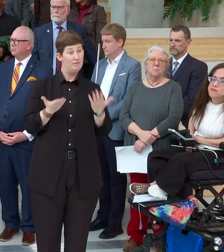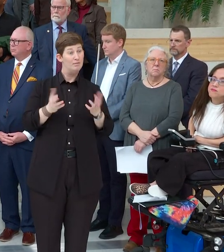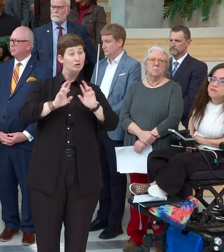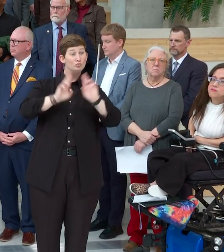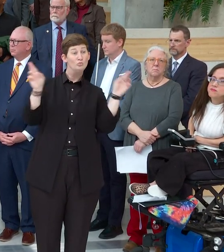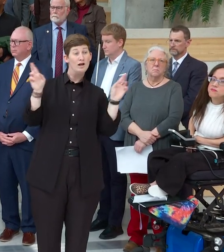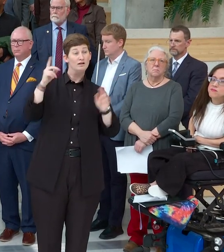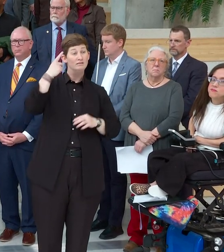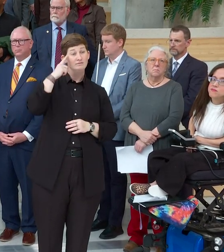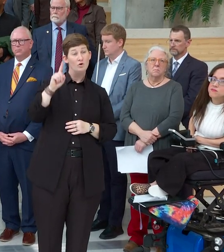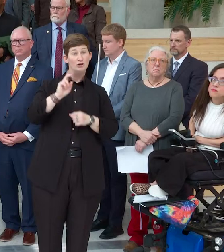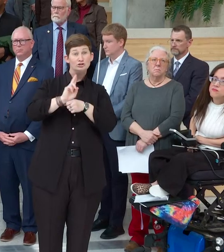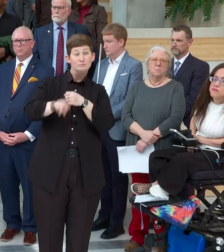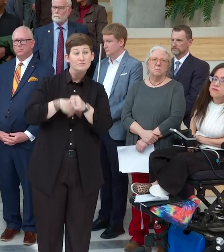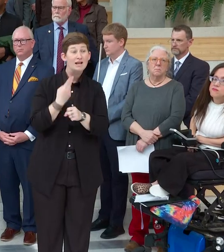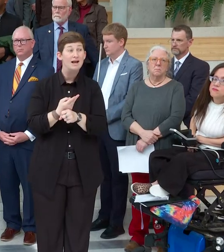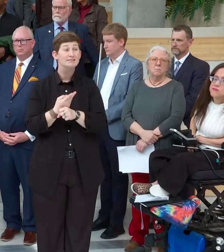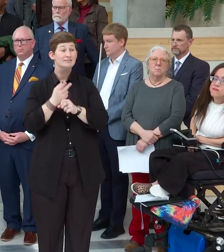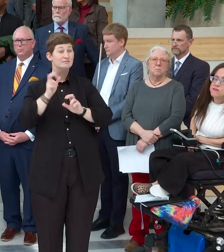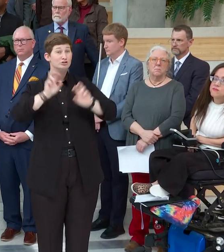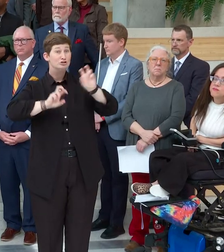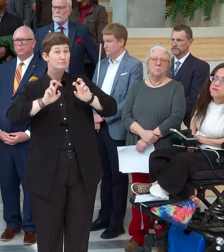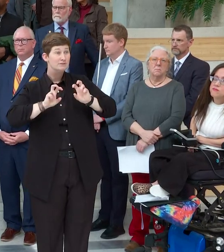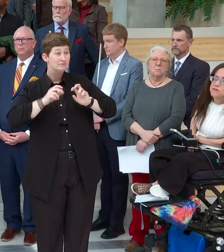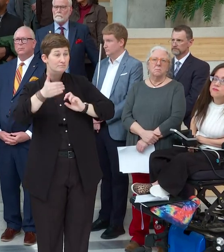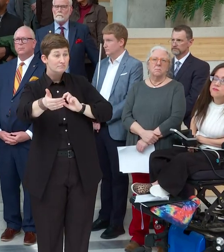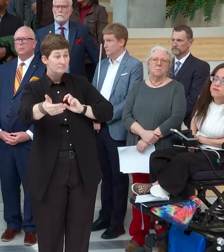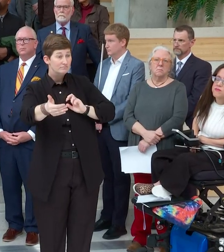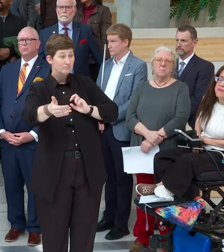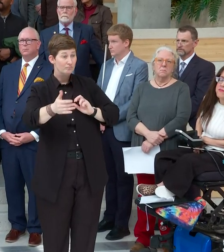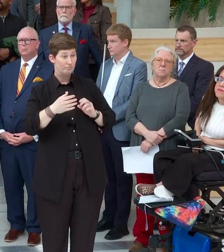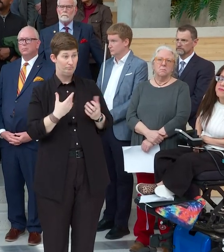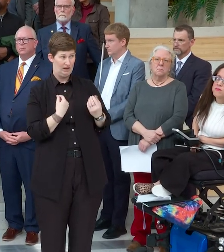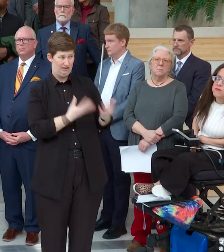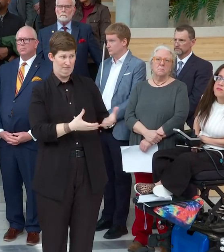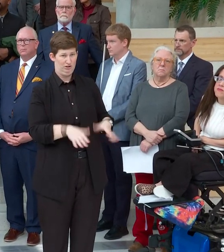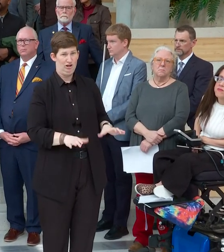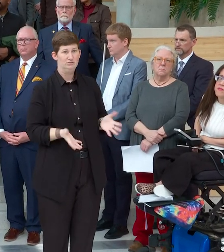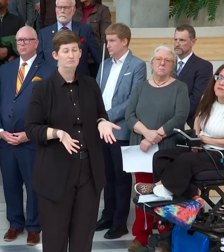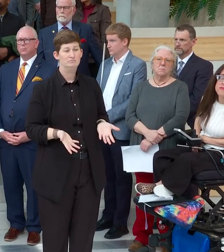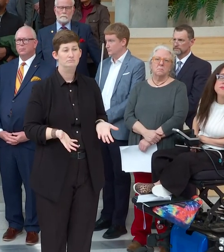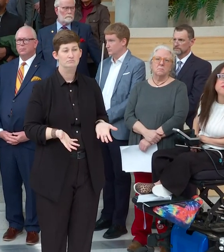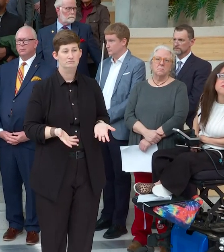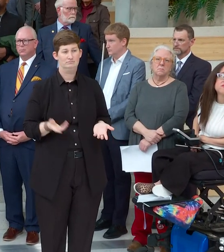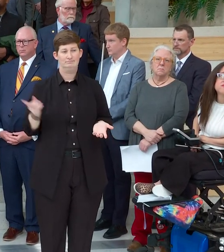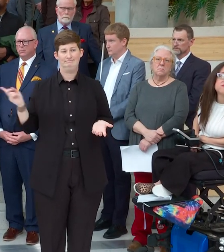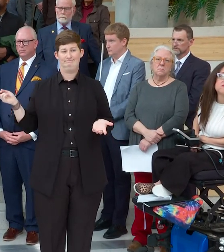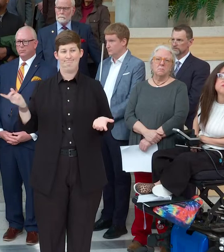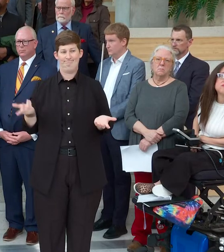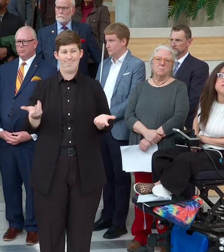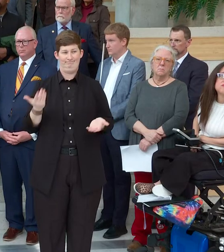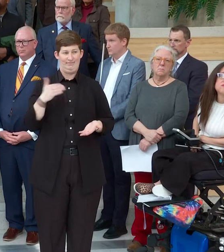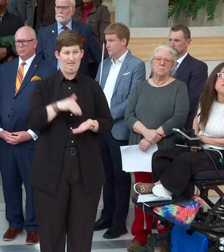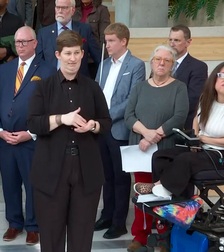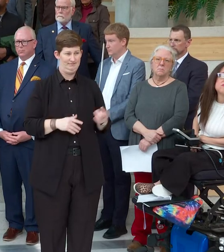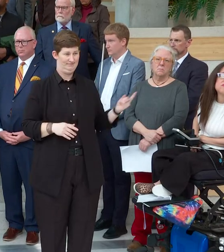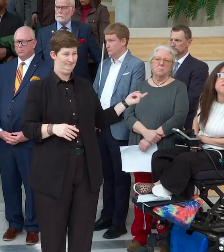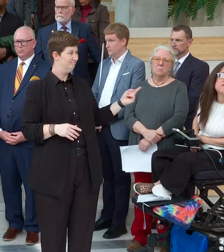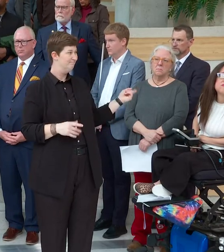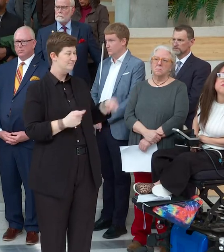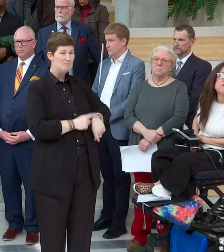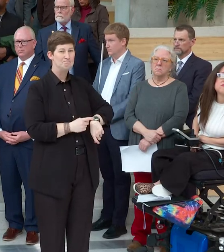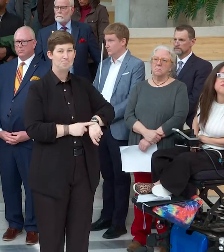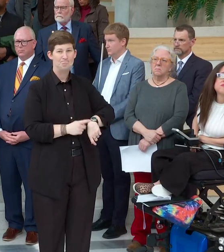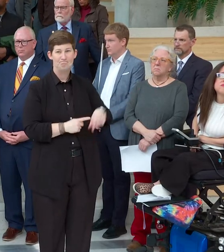championships are here. Why are we not willing to give these other companies a chance? So again, I disagree with the premise. We are willing to give these